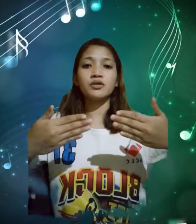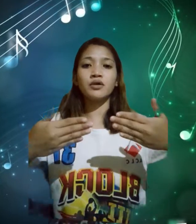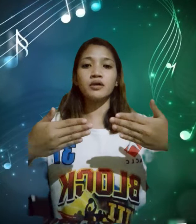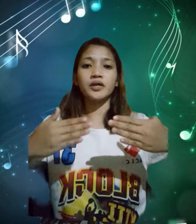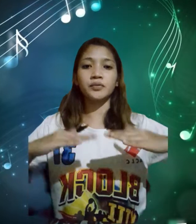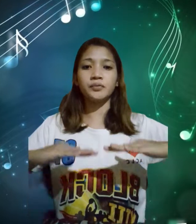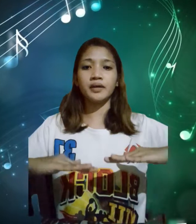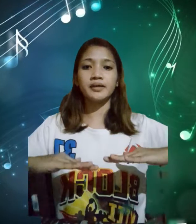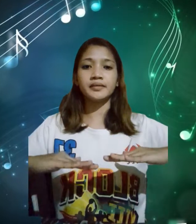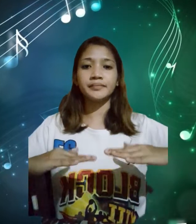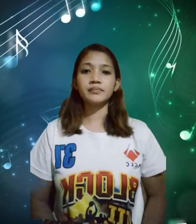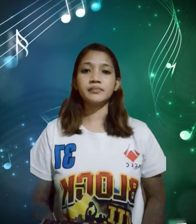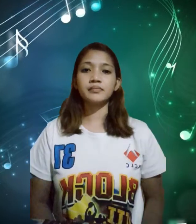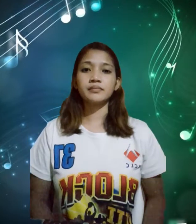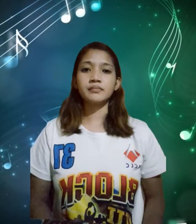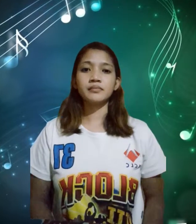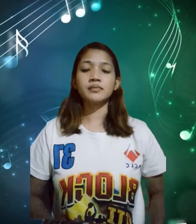rain, go away.